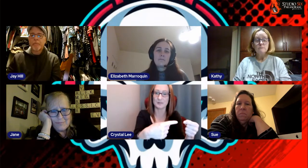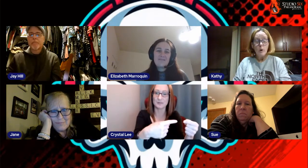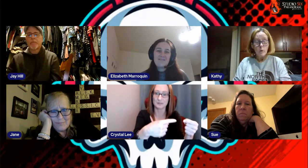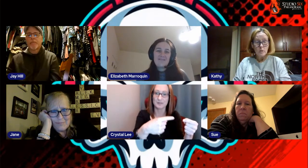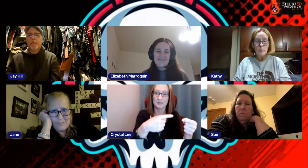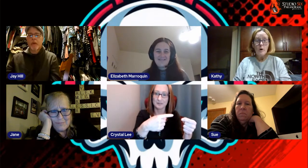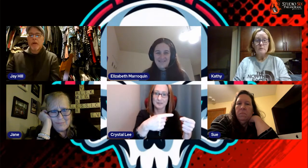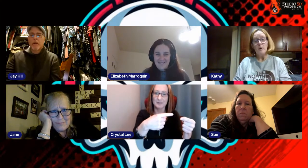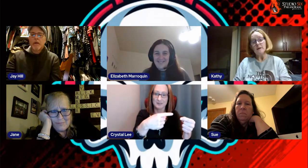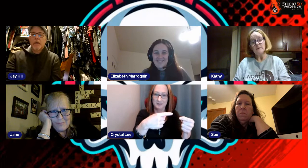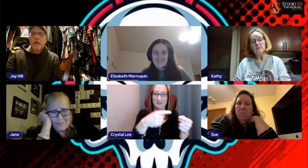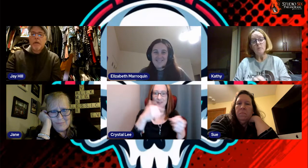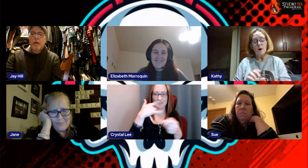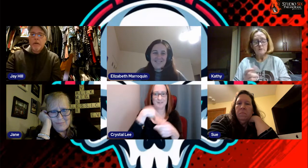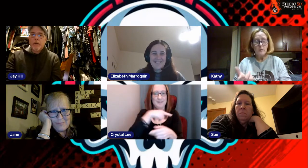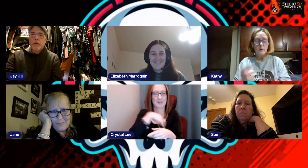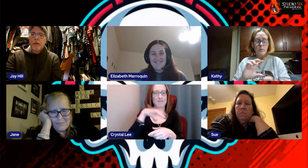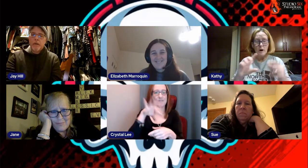The bowl, the